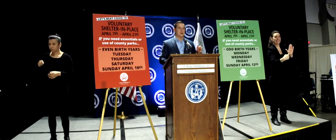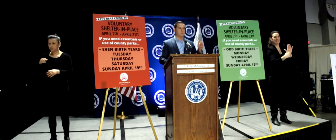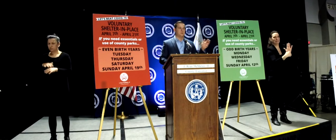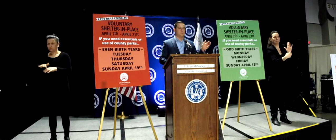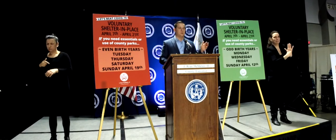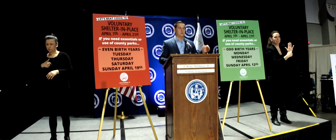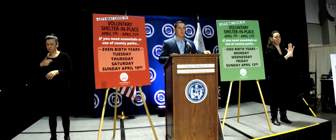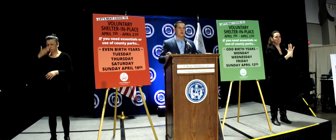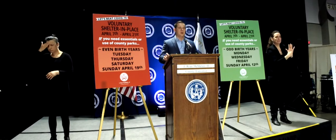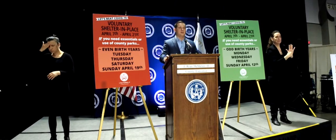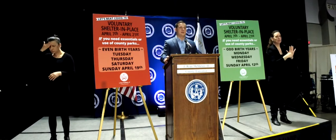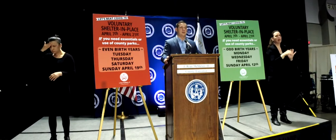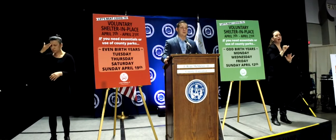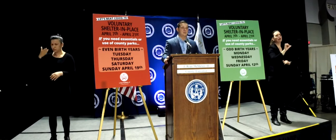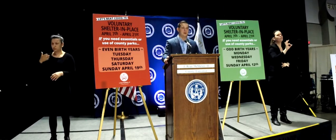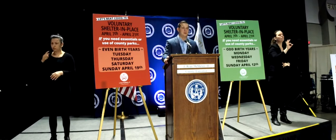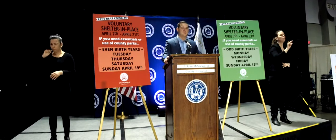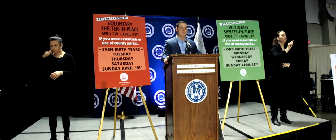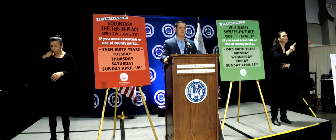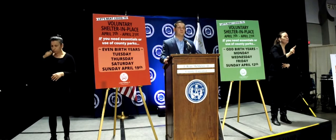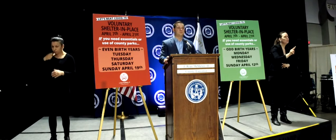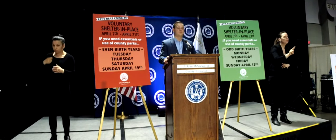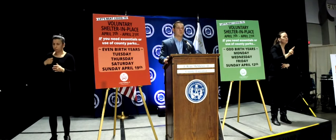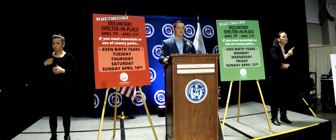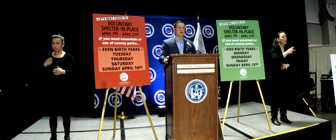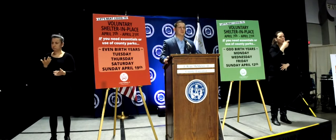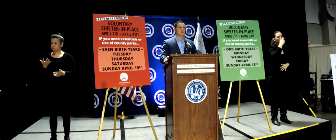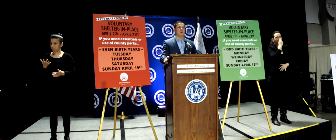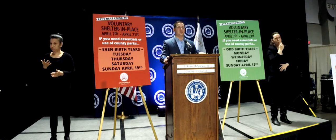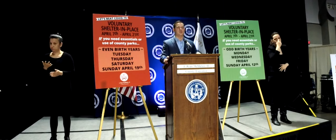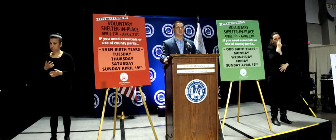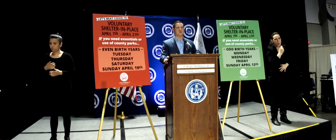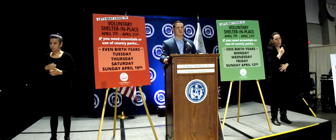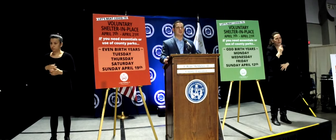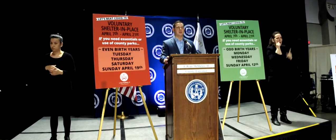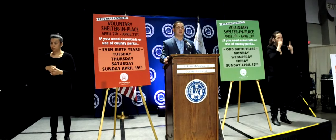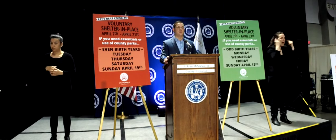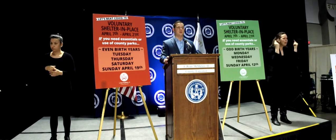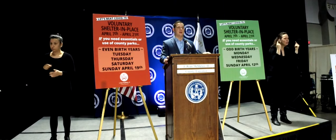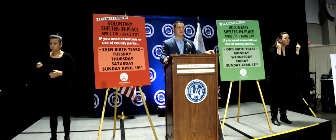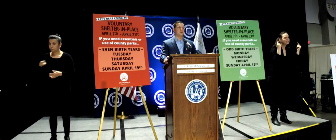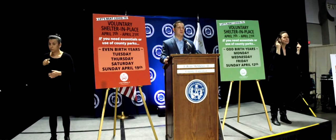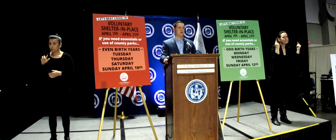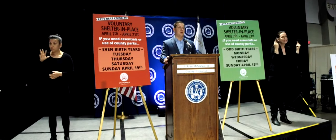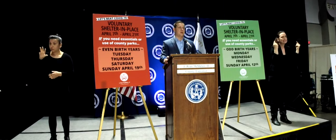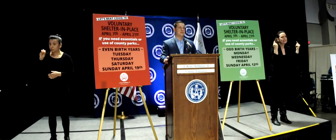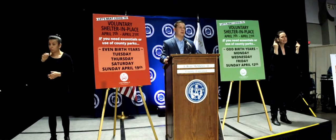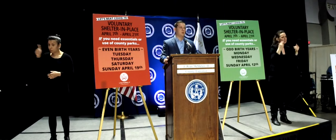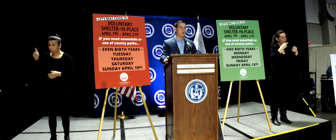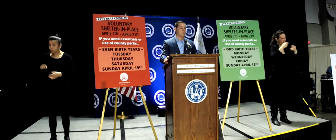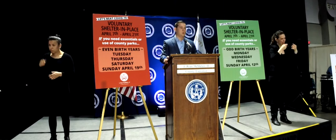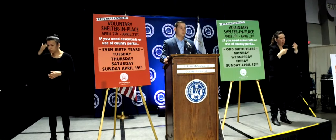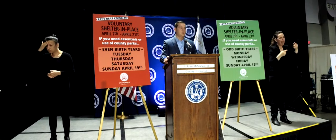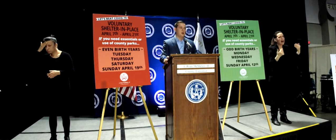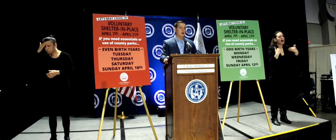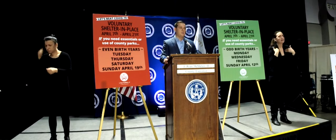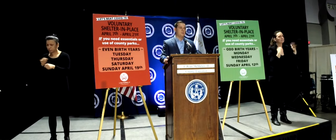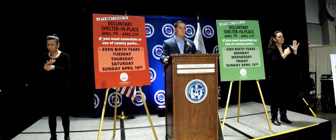folks and a lot of people sending us emails, asking the questions, suggesting that the COVID-19 was here a long time